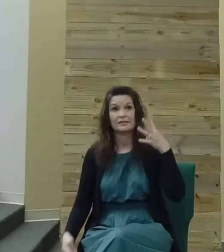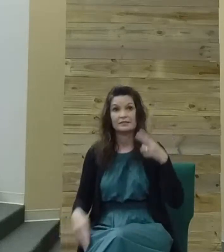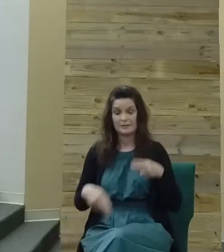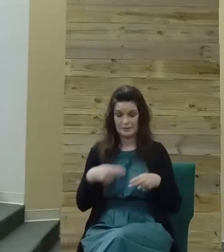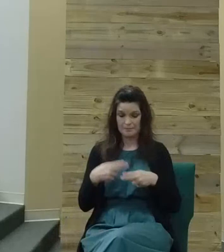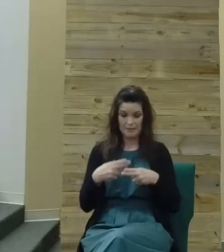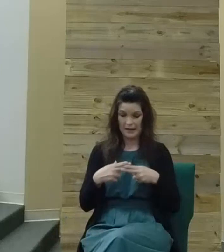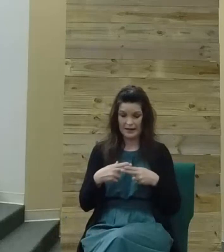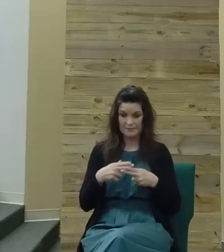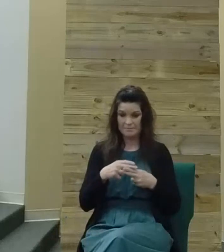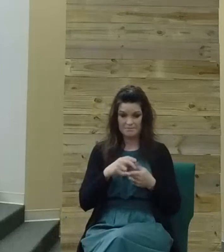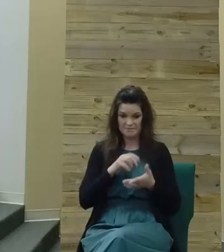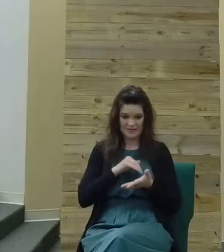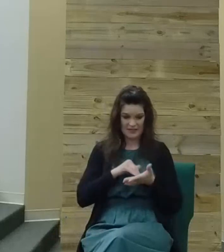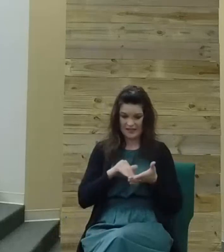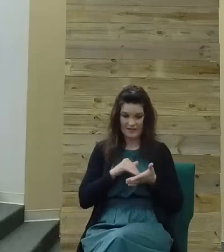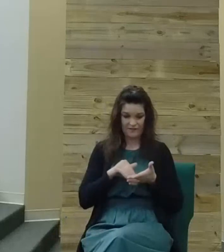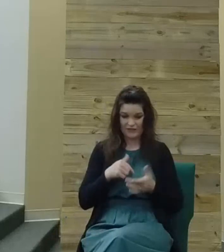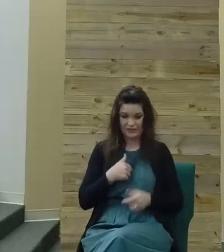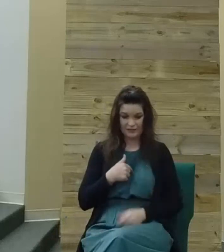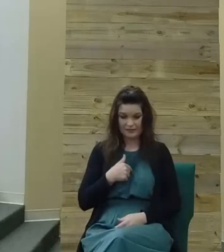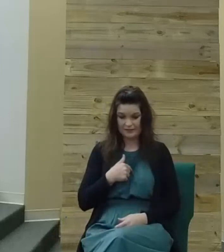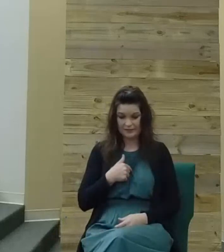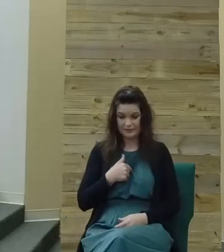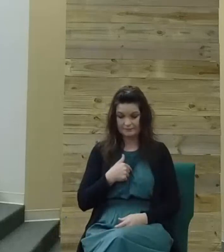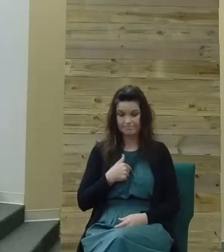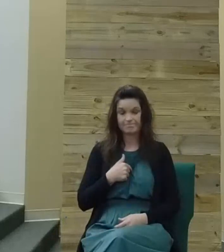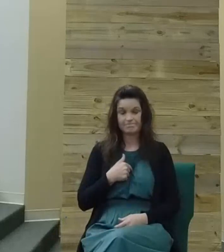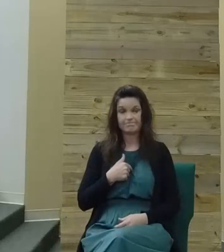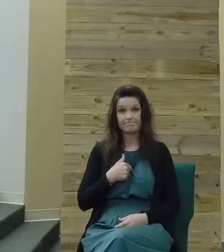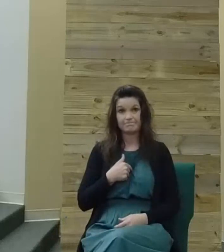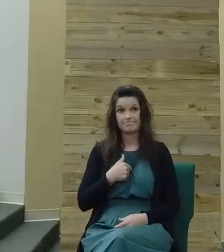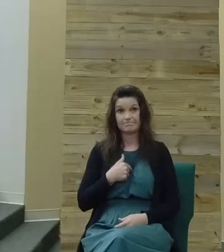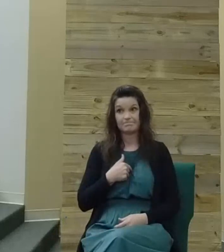is unforgiven."